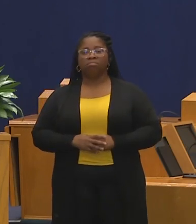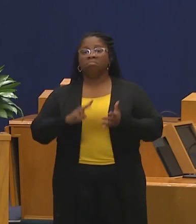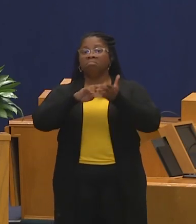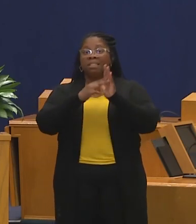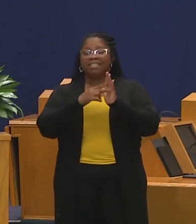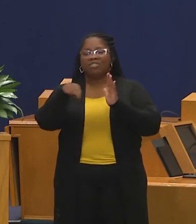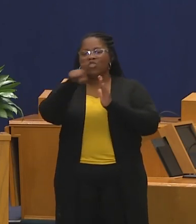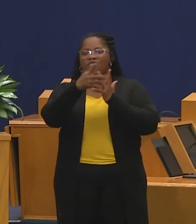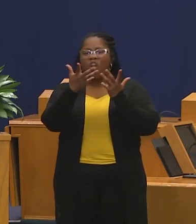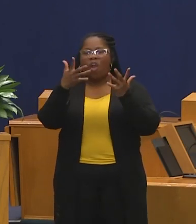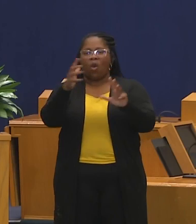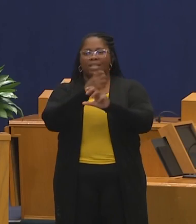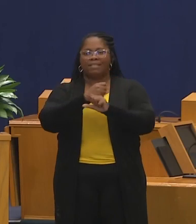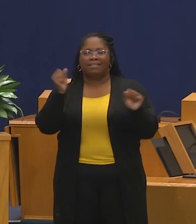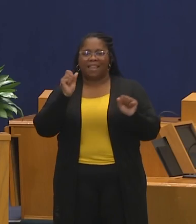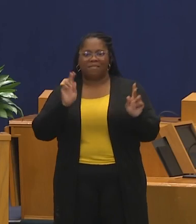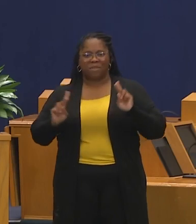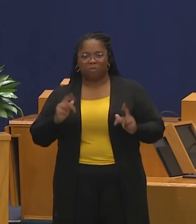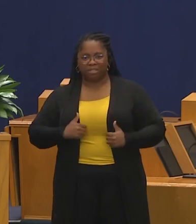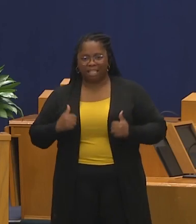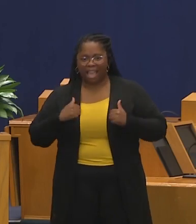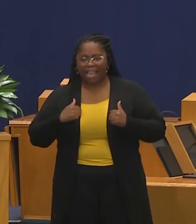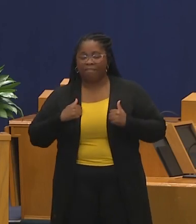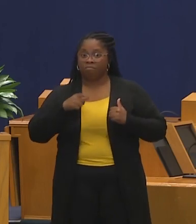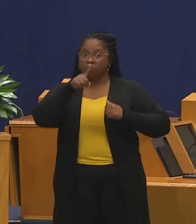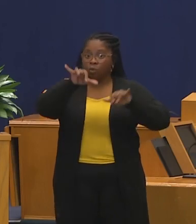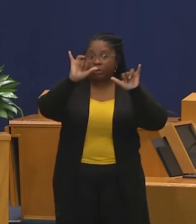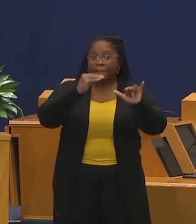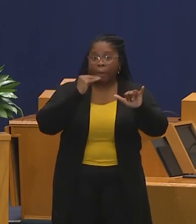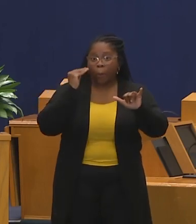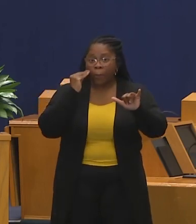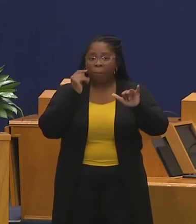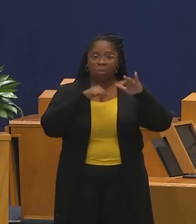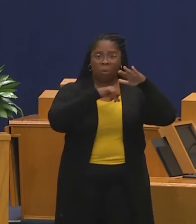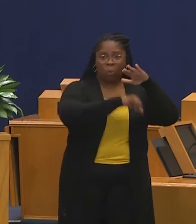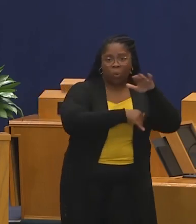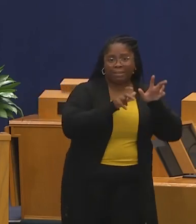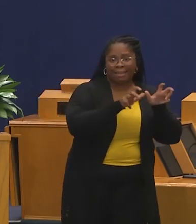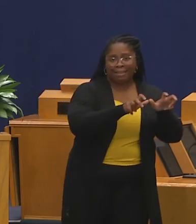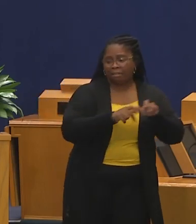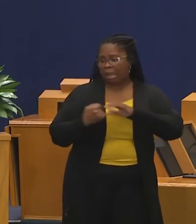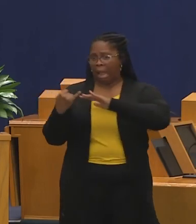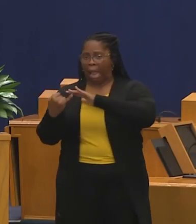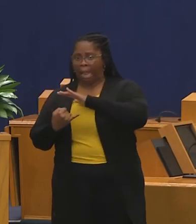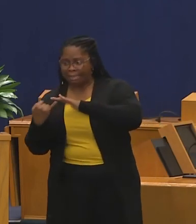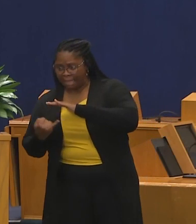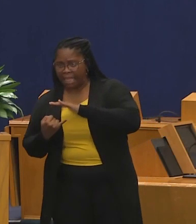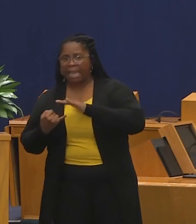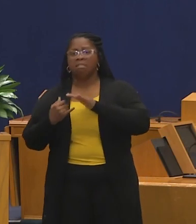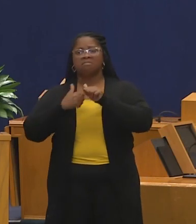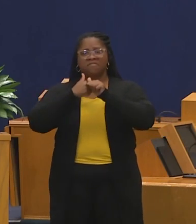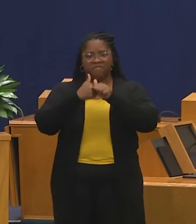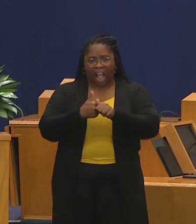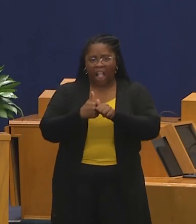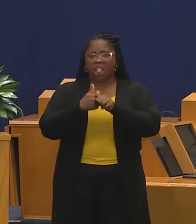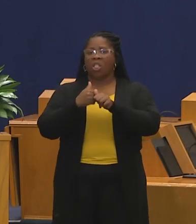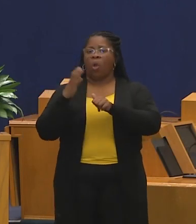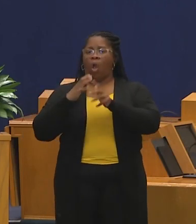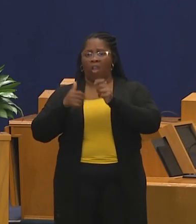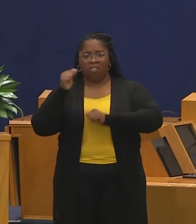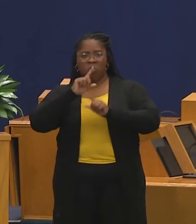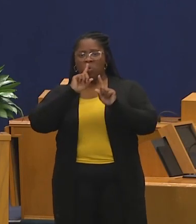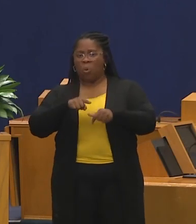saved lives. Your efforts to stay at home, to quarantine and isolate, to follow all of the health officer orders has